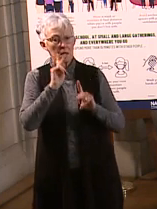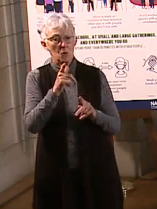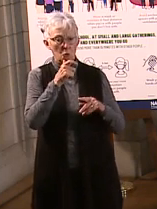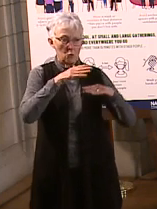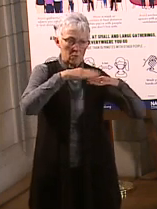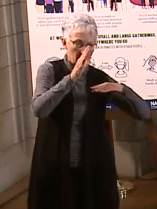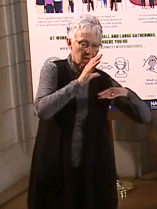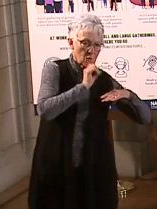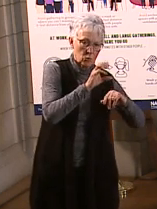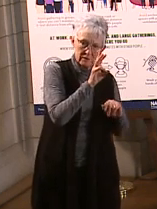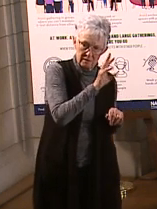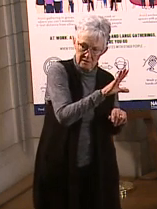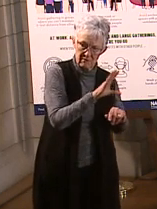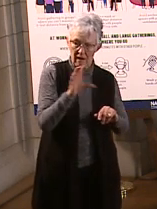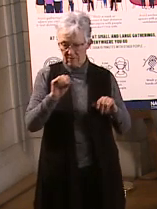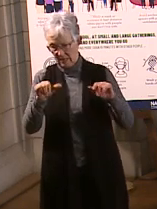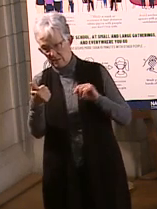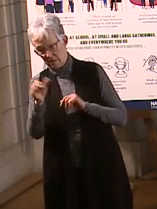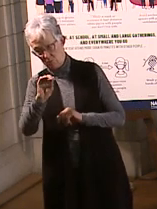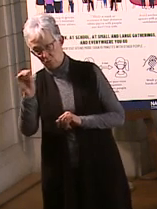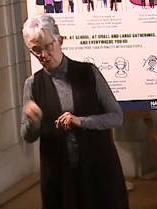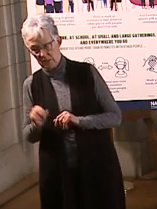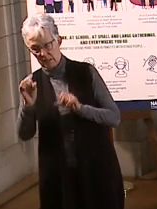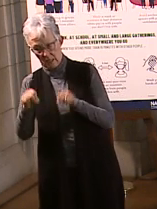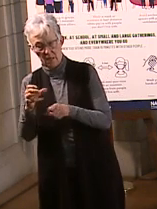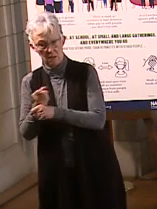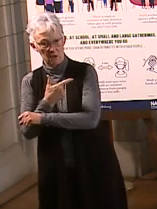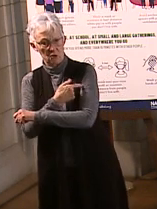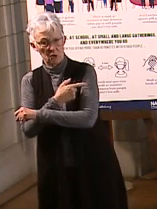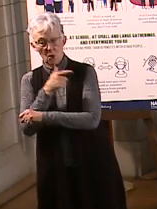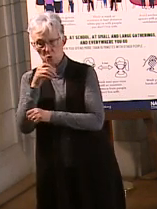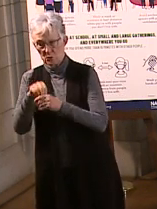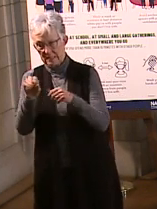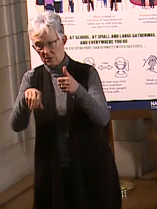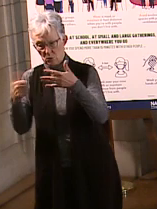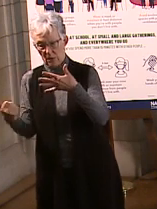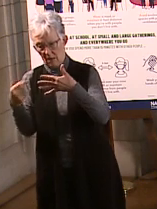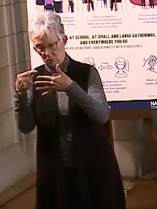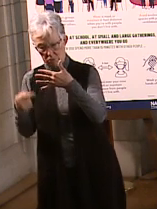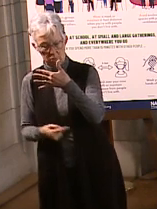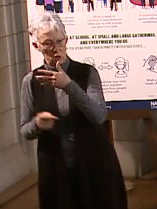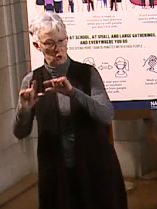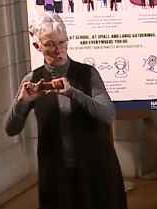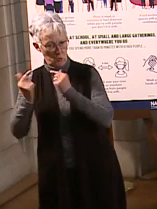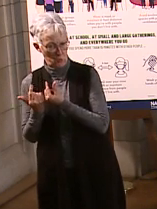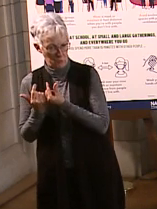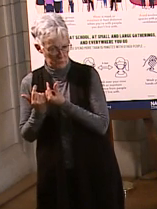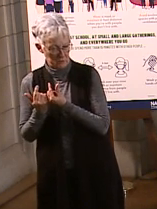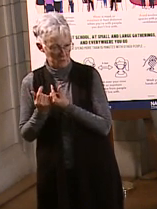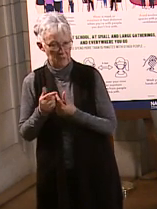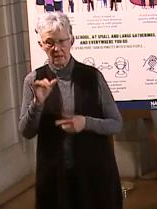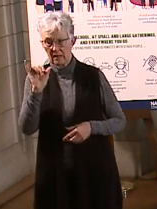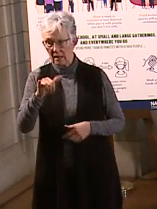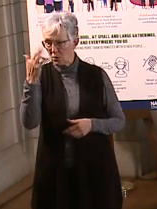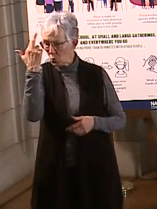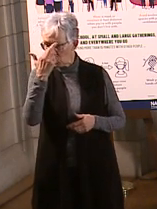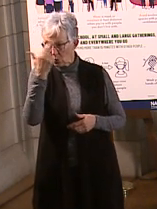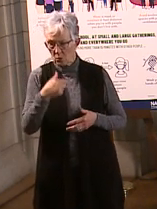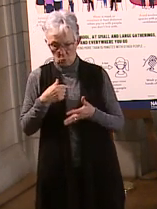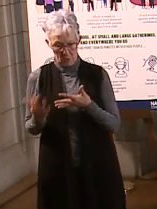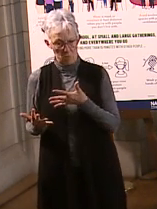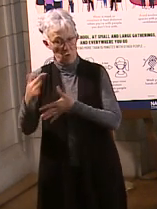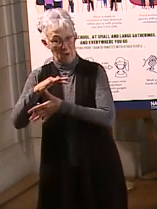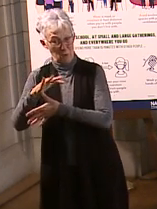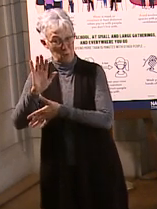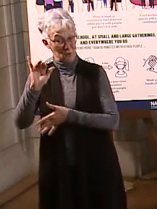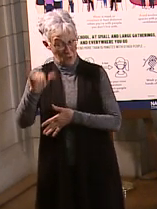jail staff part of that prioritization in Phase 1B in that top tier. So those are the folks that are prioritized for public safety reasons